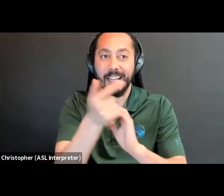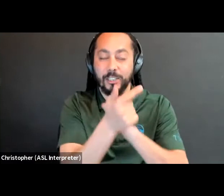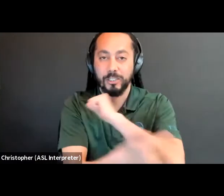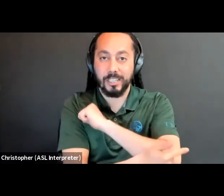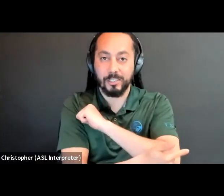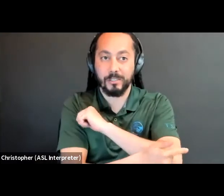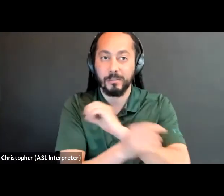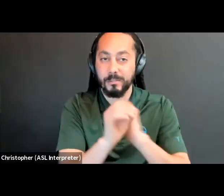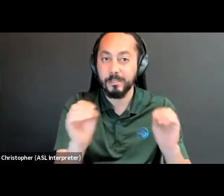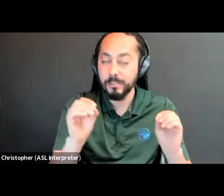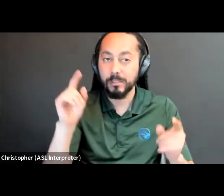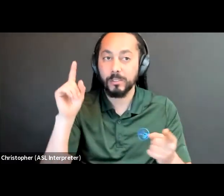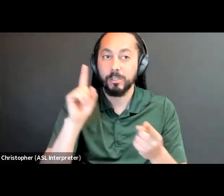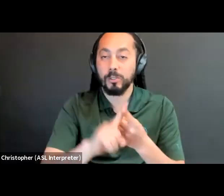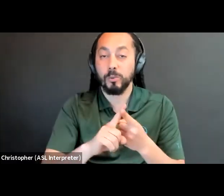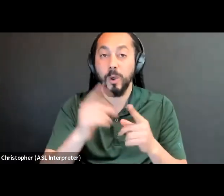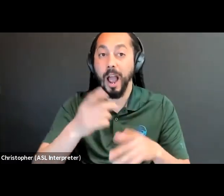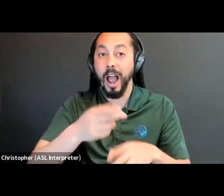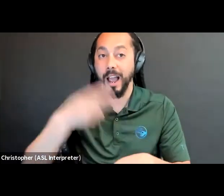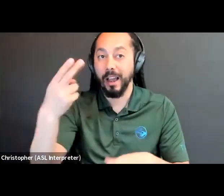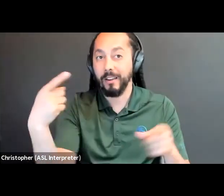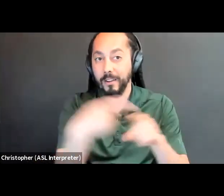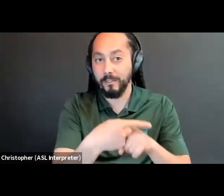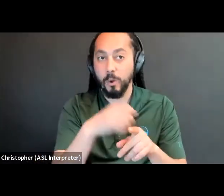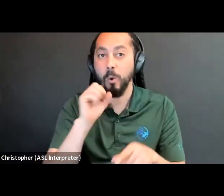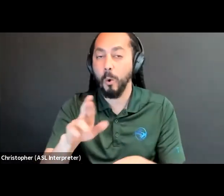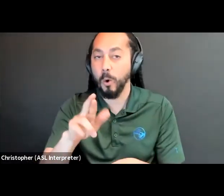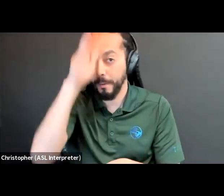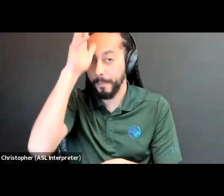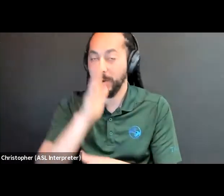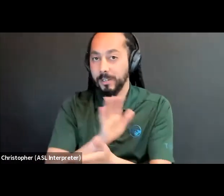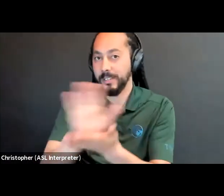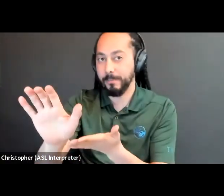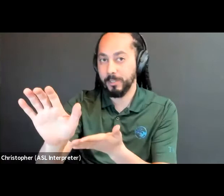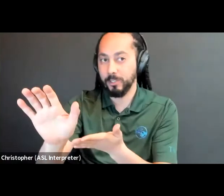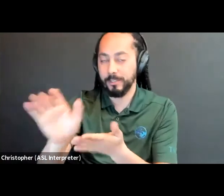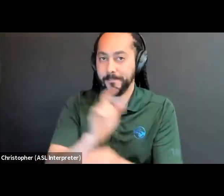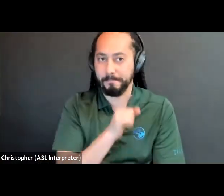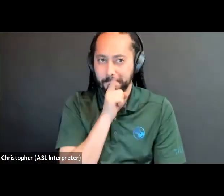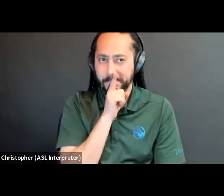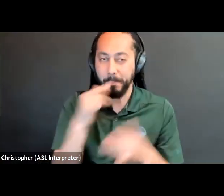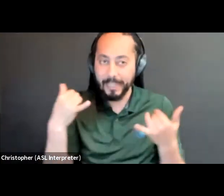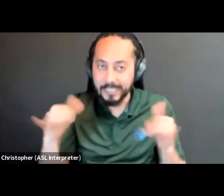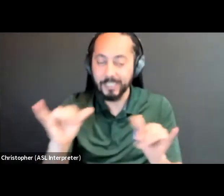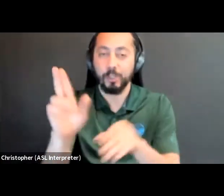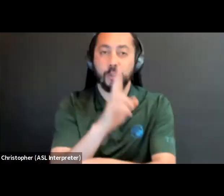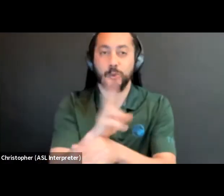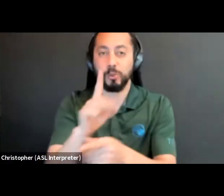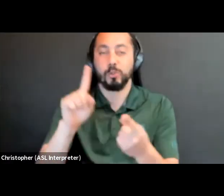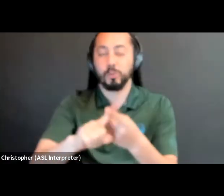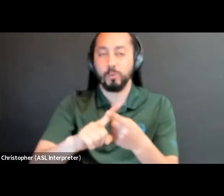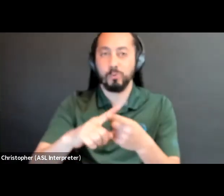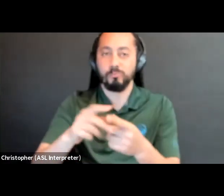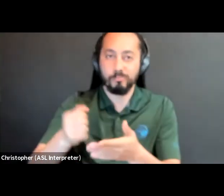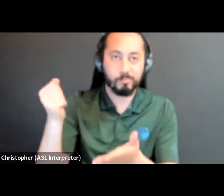to either high conflict or parental alienation. But they're still using it to legitimize this